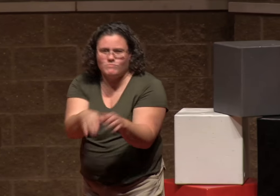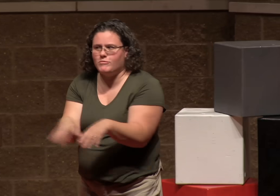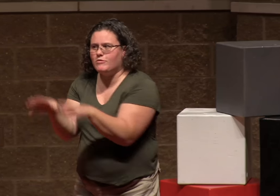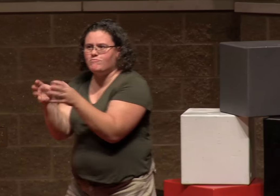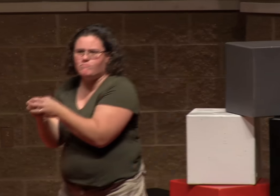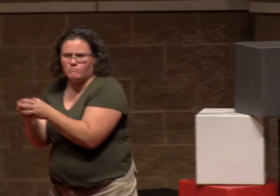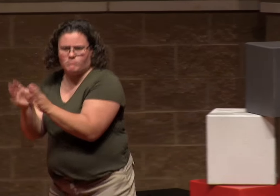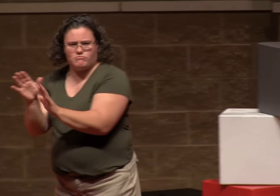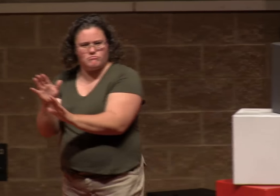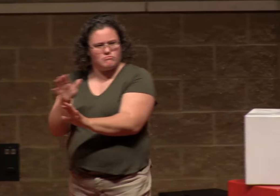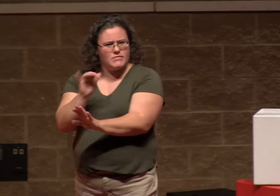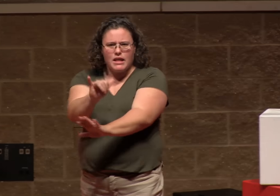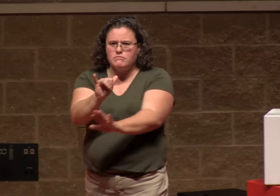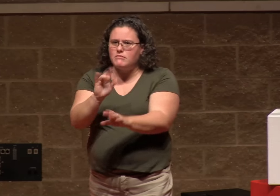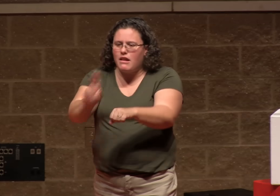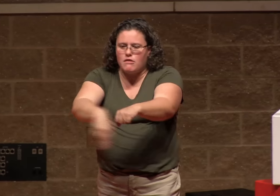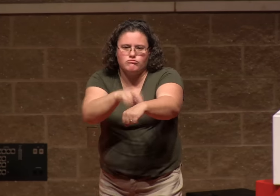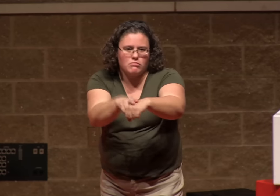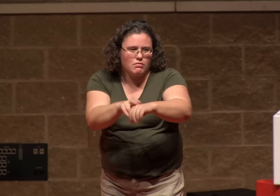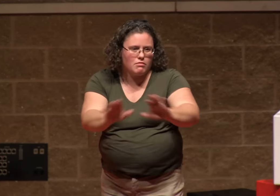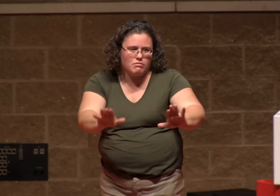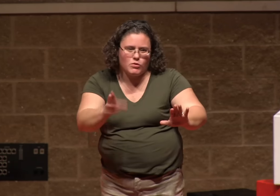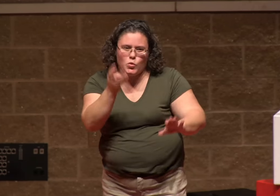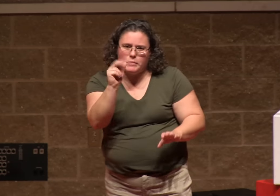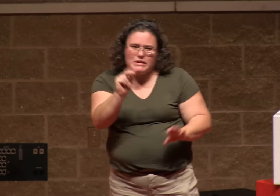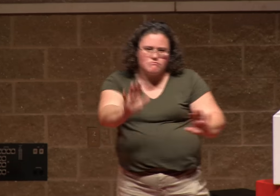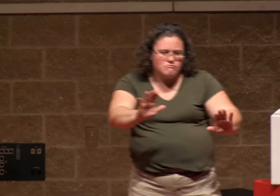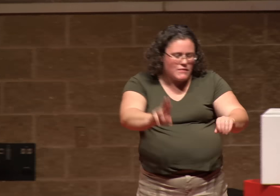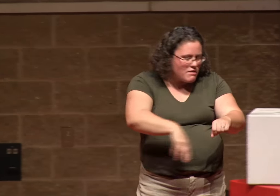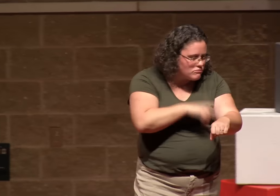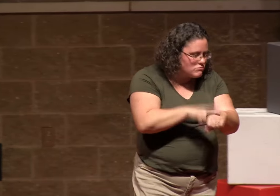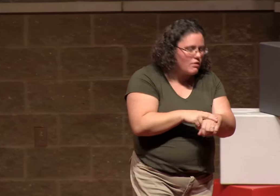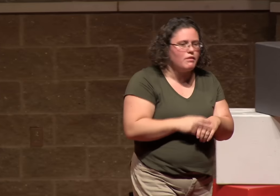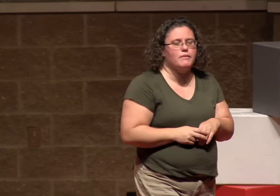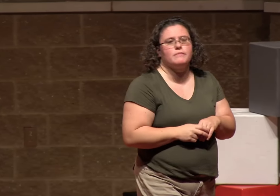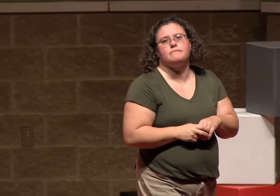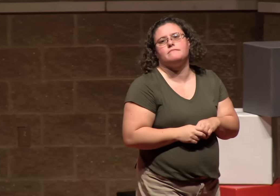language and your values. It's natural for everybody to keep the same.